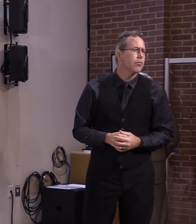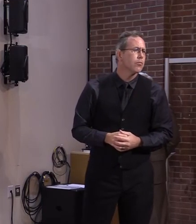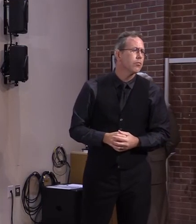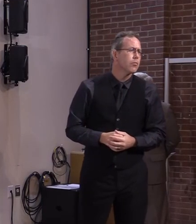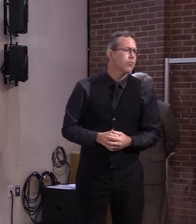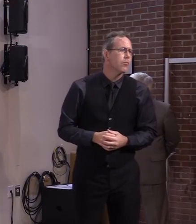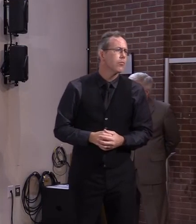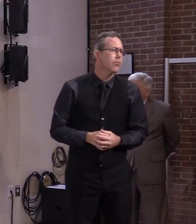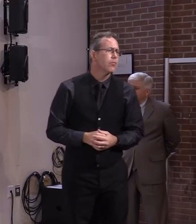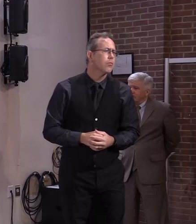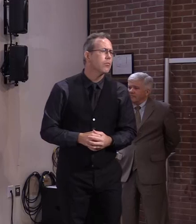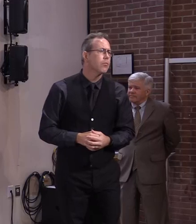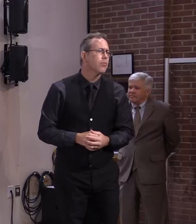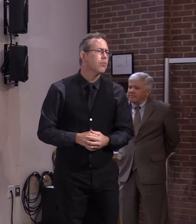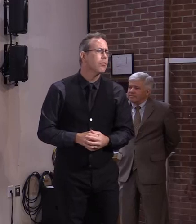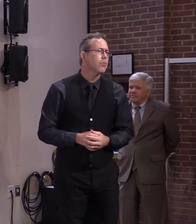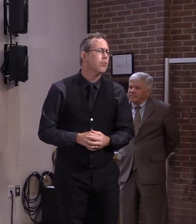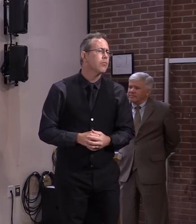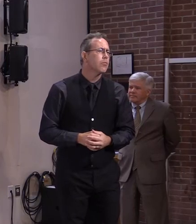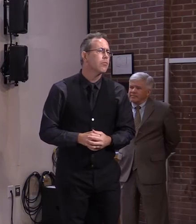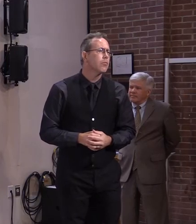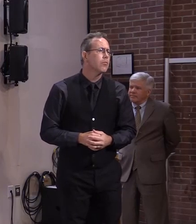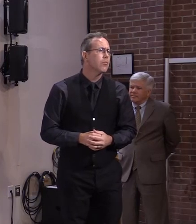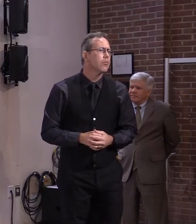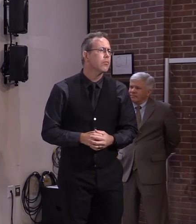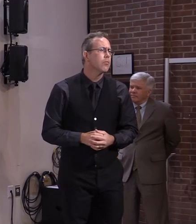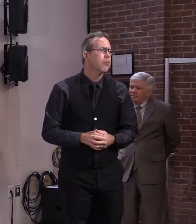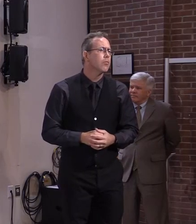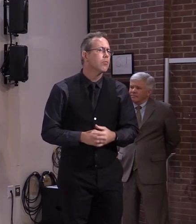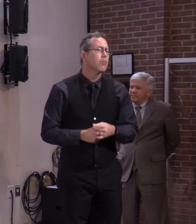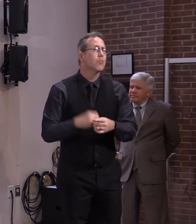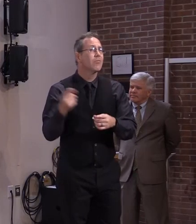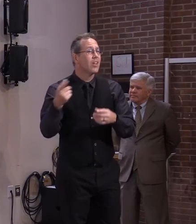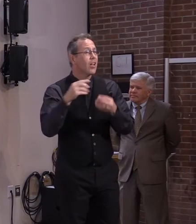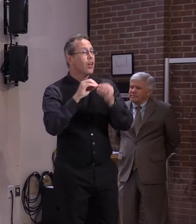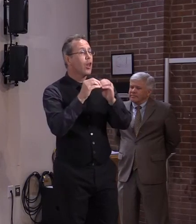late, right? Because you still look back at what tests went in yesterday.